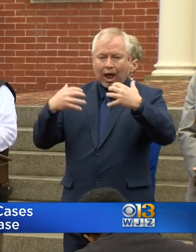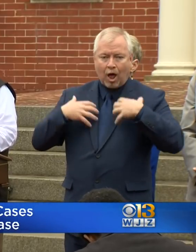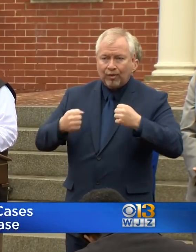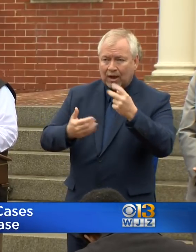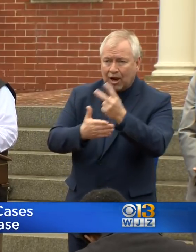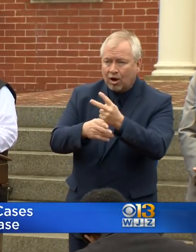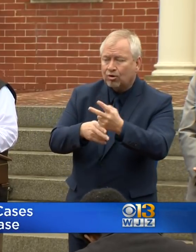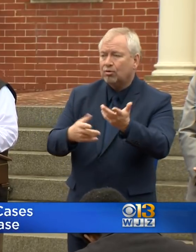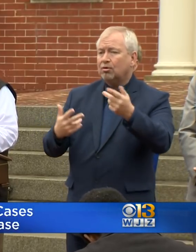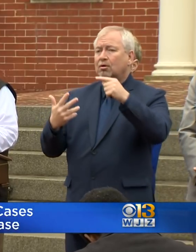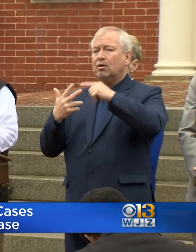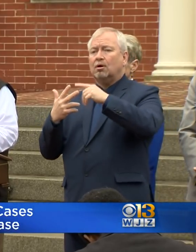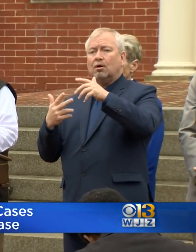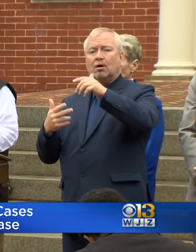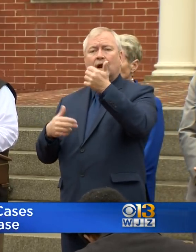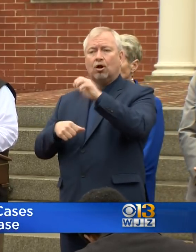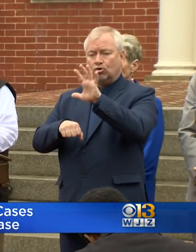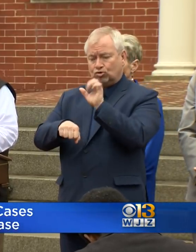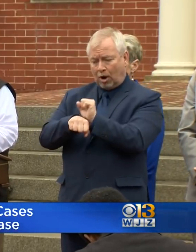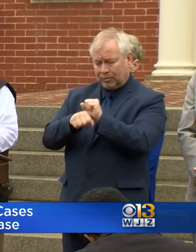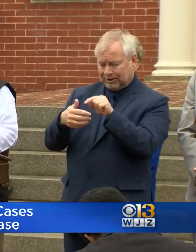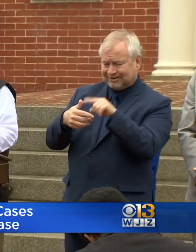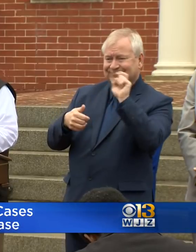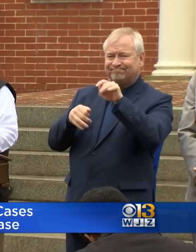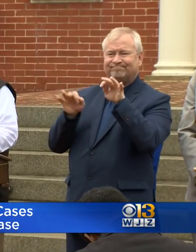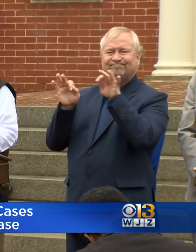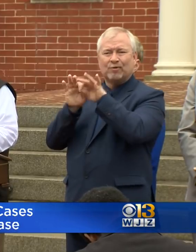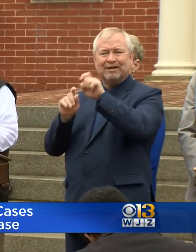job is essential to the supply chain.